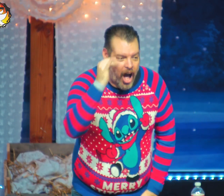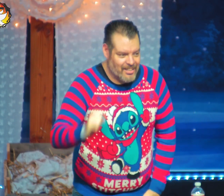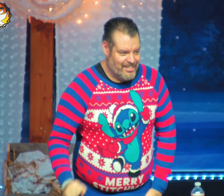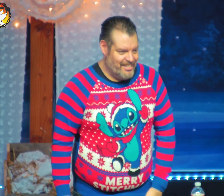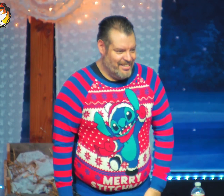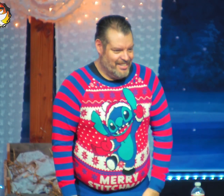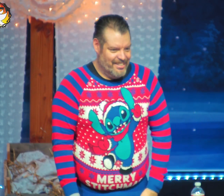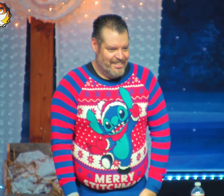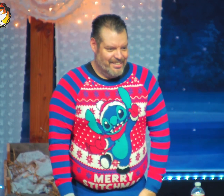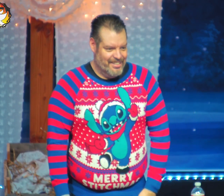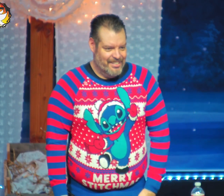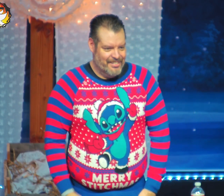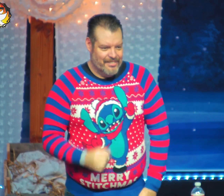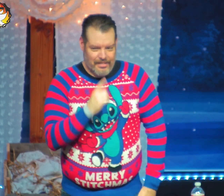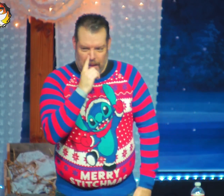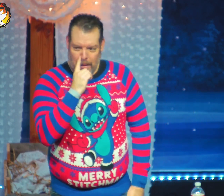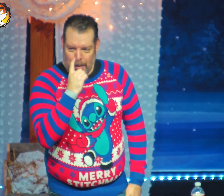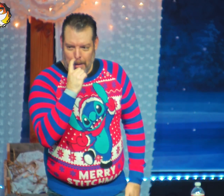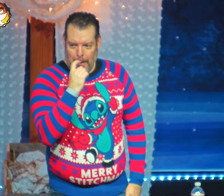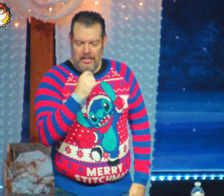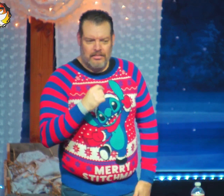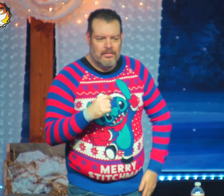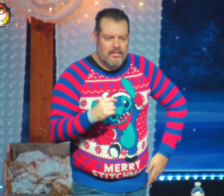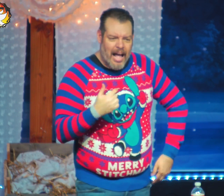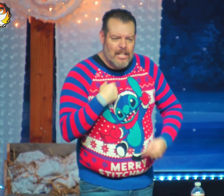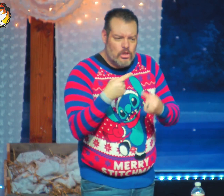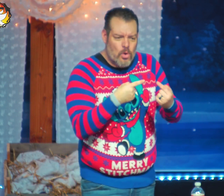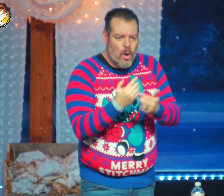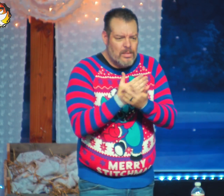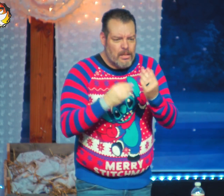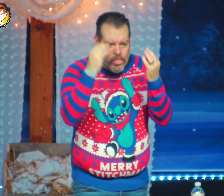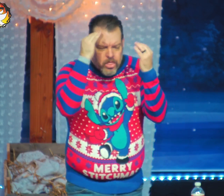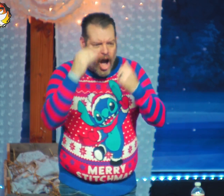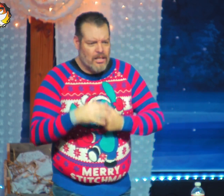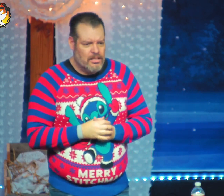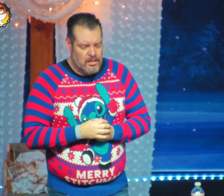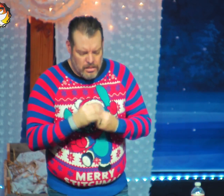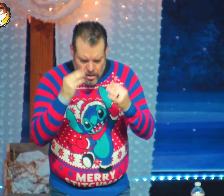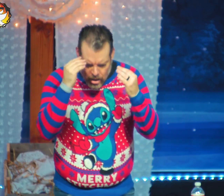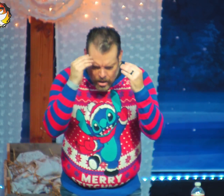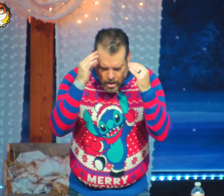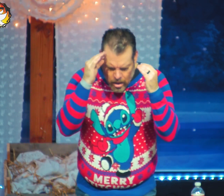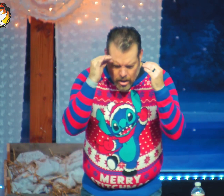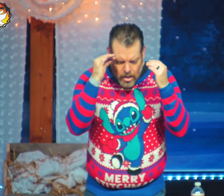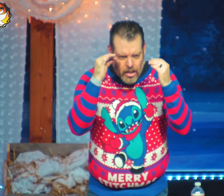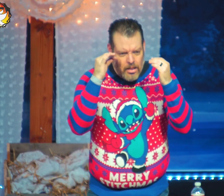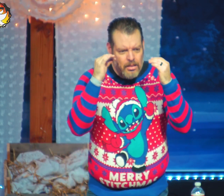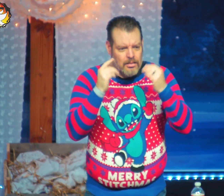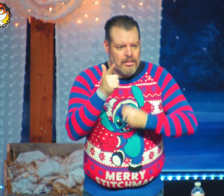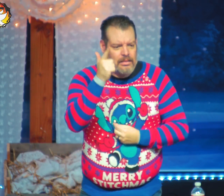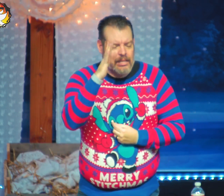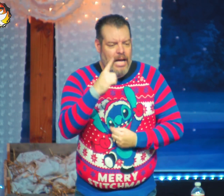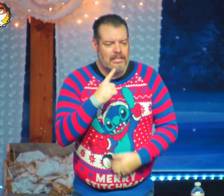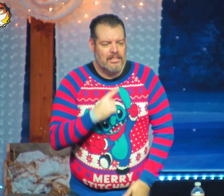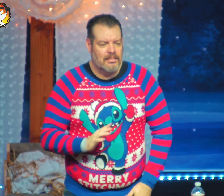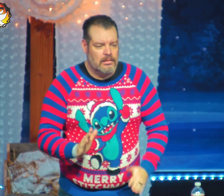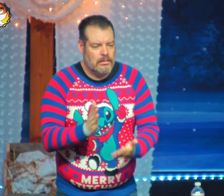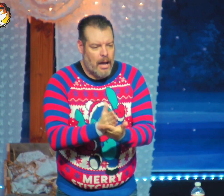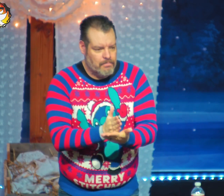Beautiful thoughts. Faithfulness. And that's not easy. You're right. But the thing about God